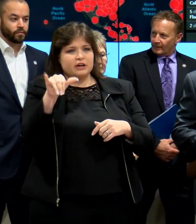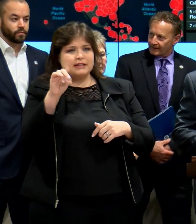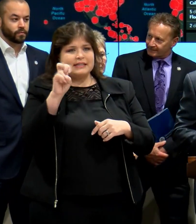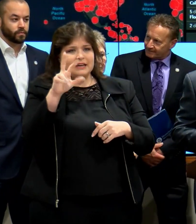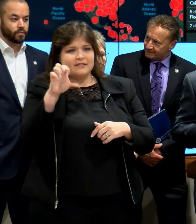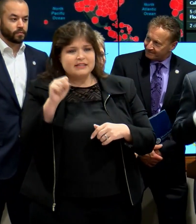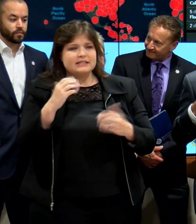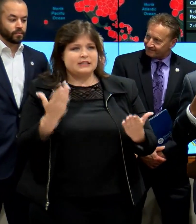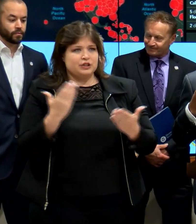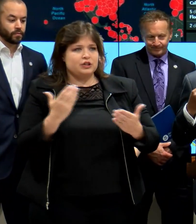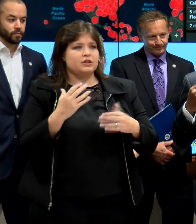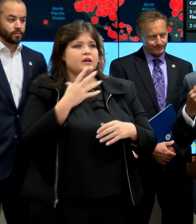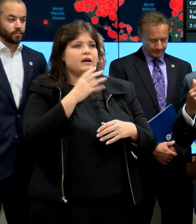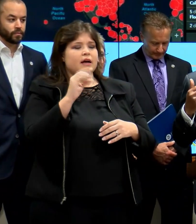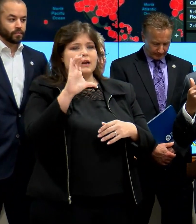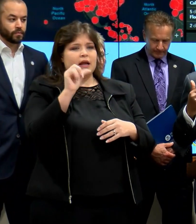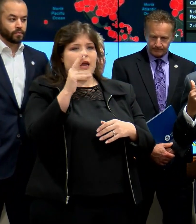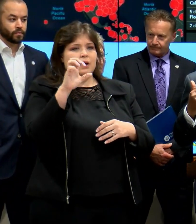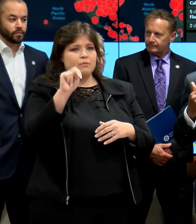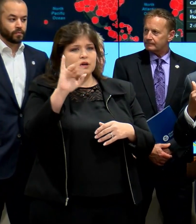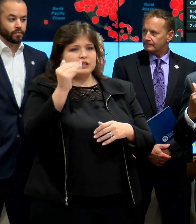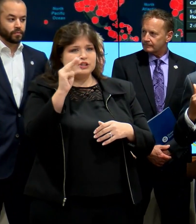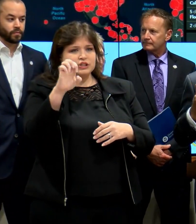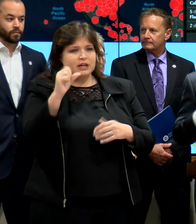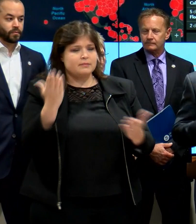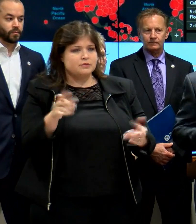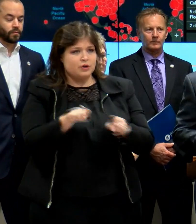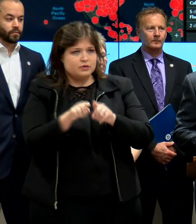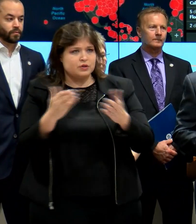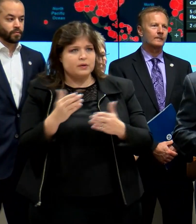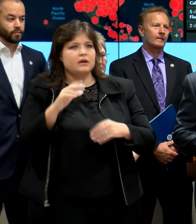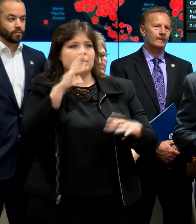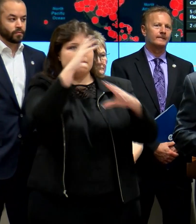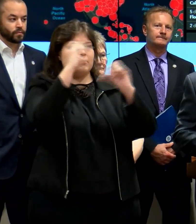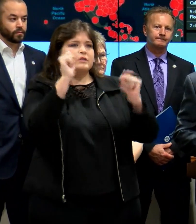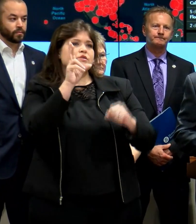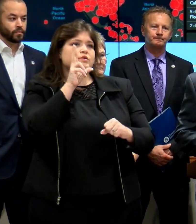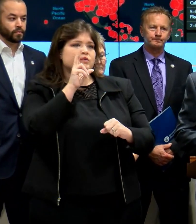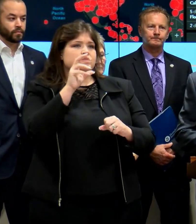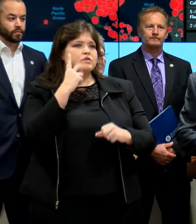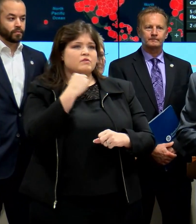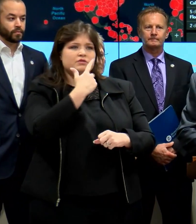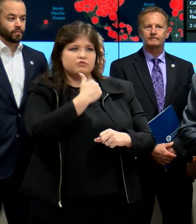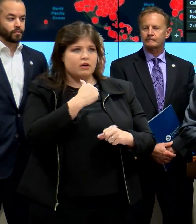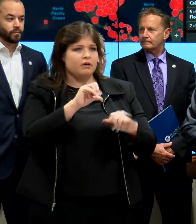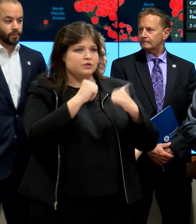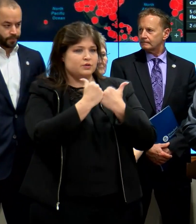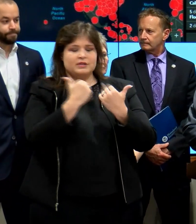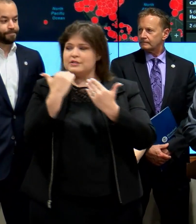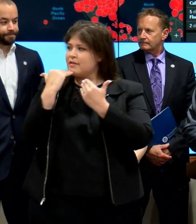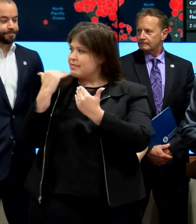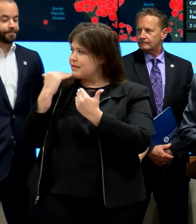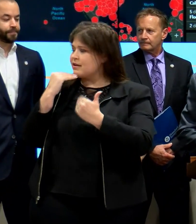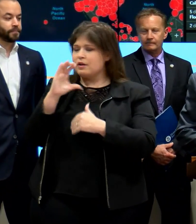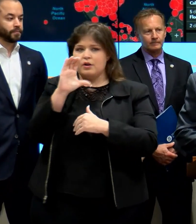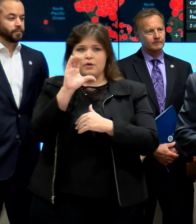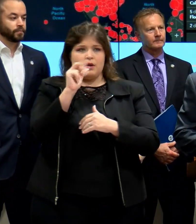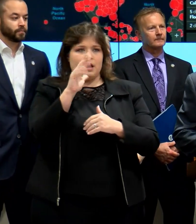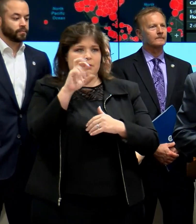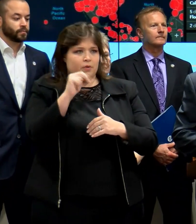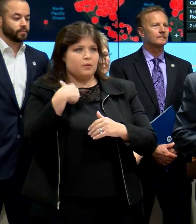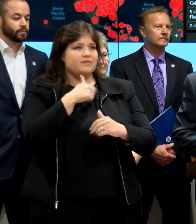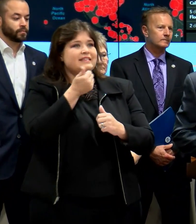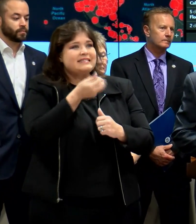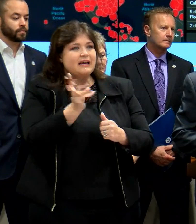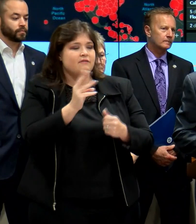is here. And then Cameron James is also here, who's president of the Houston Restaurant Association. And thank you, Cameron. We've had